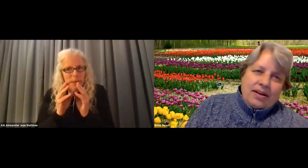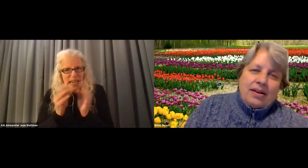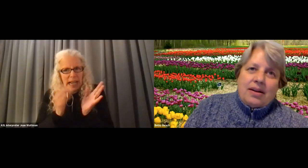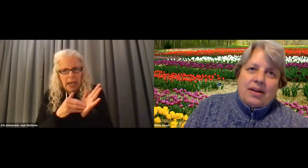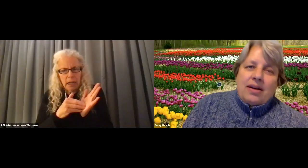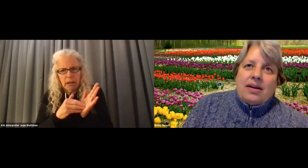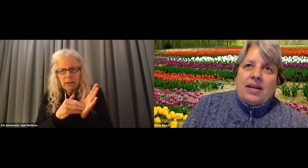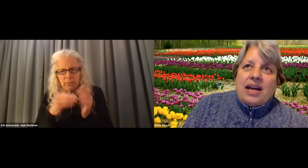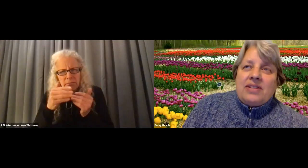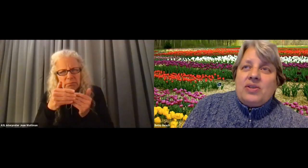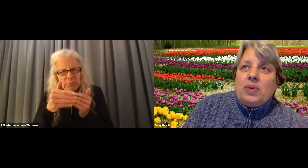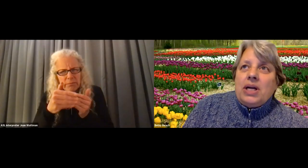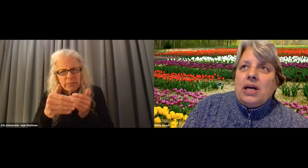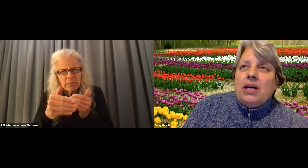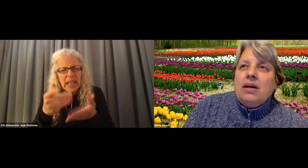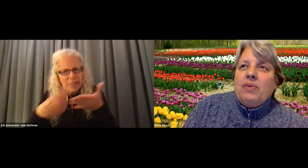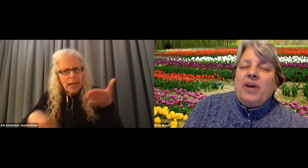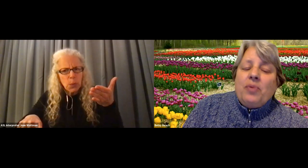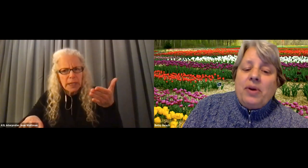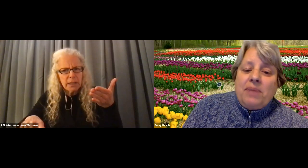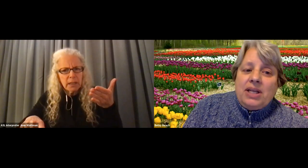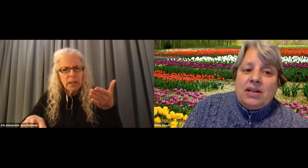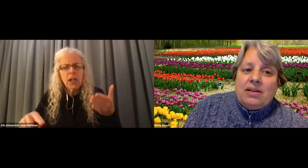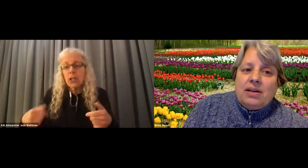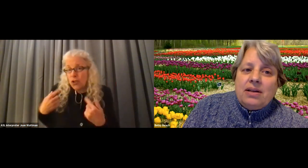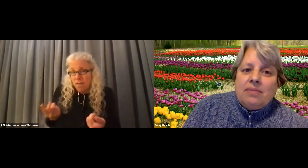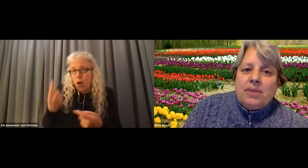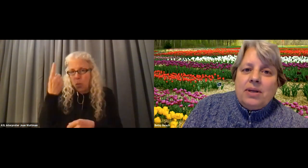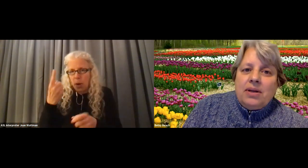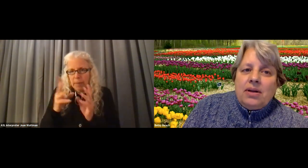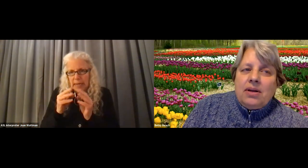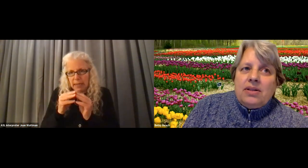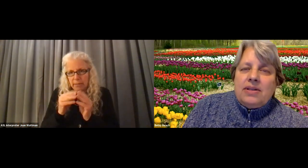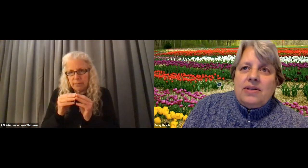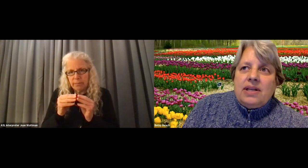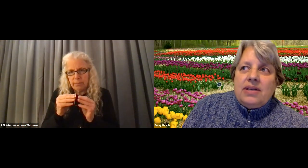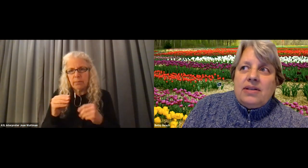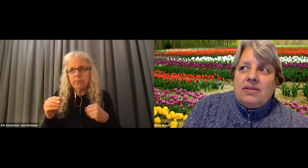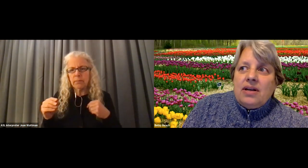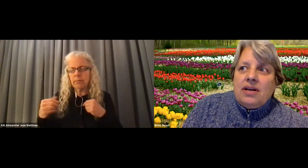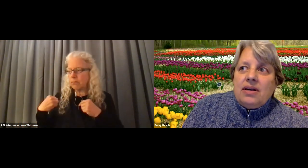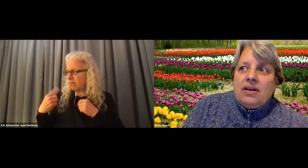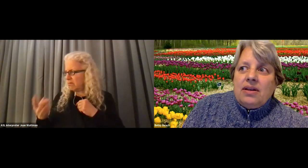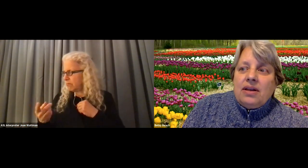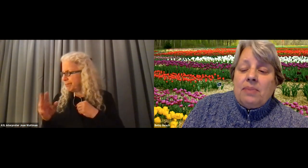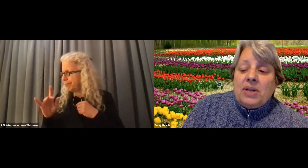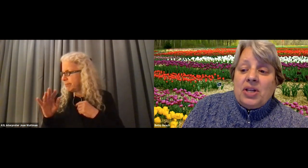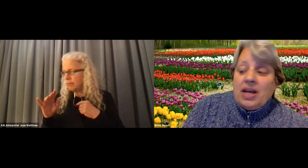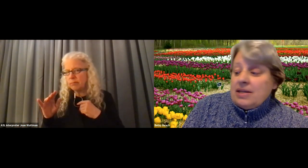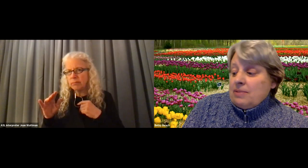next week. We've had one meeting, since the commission last